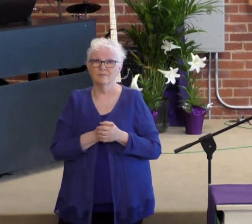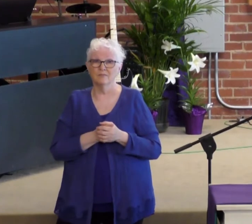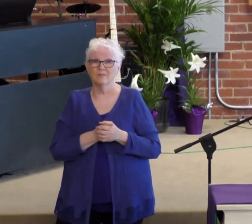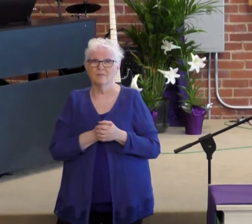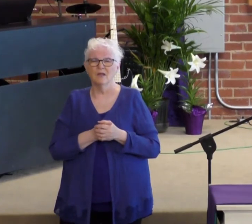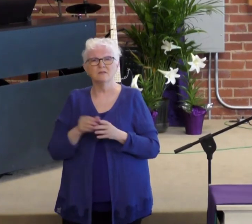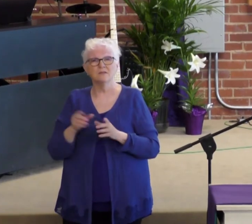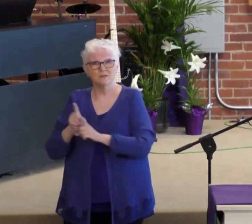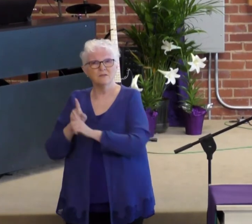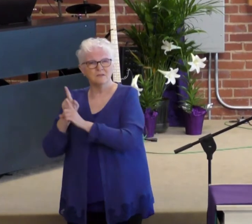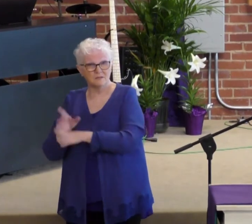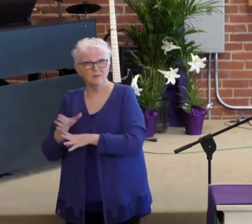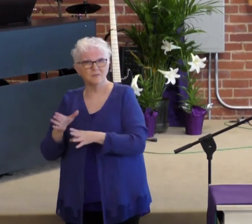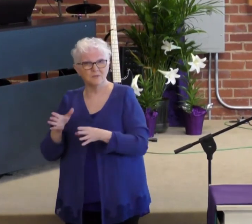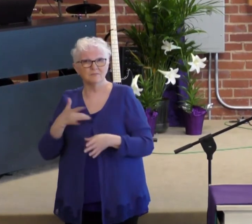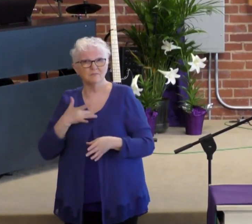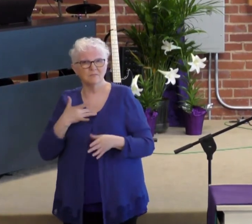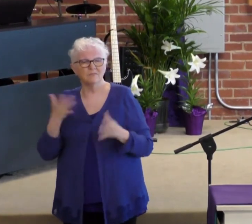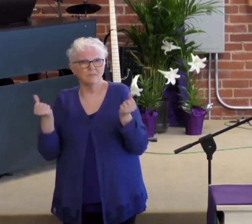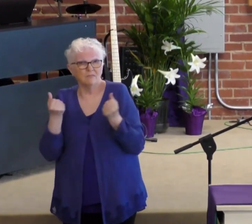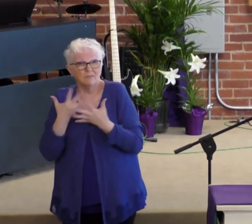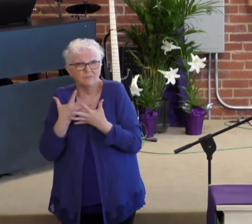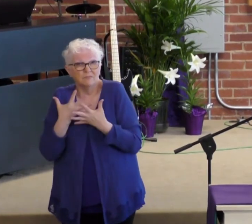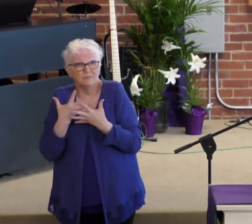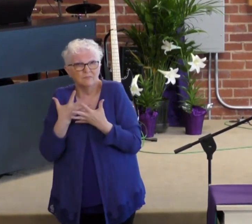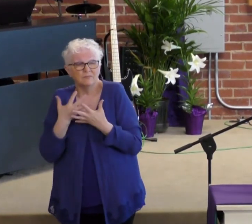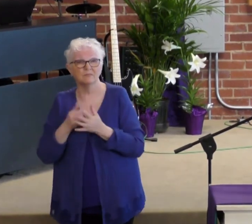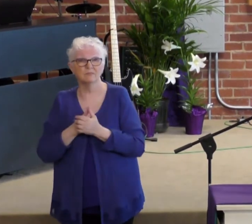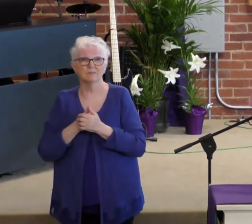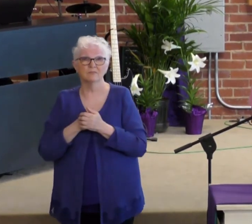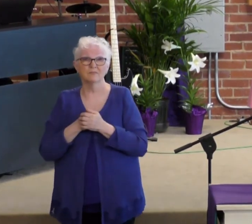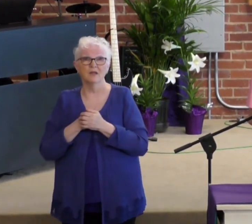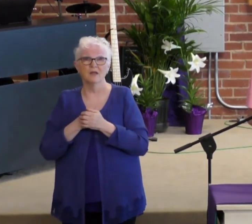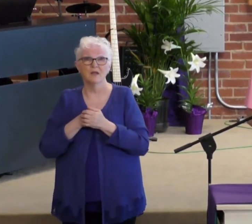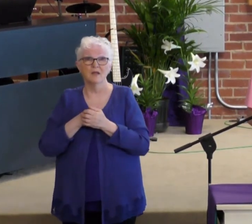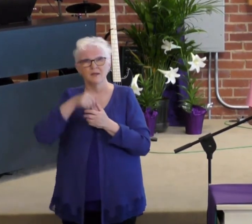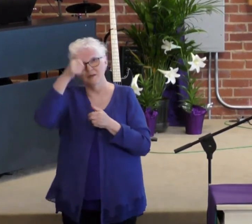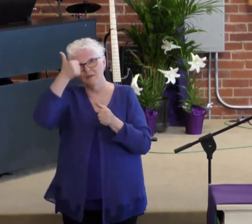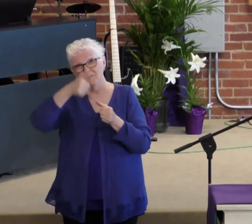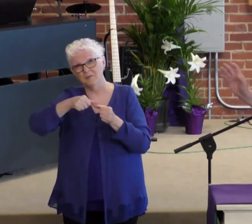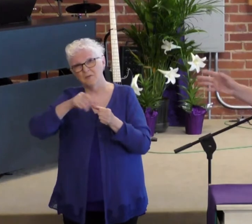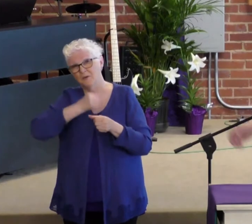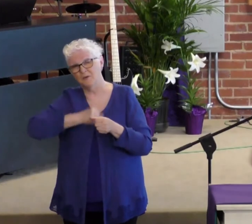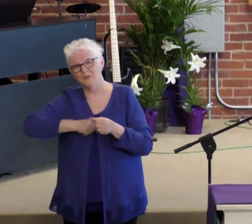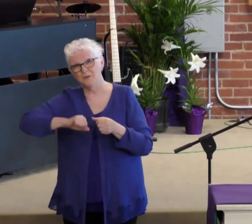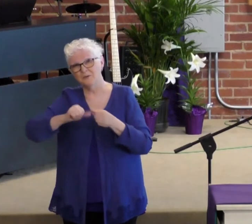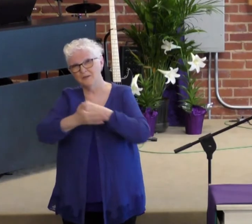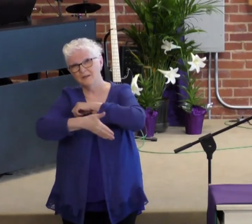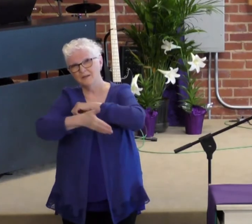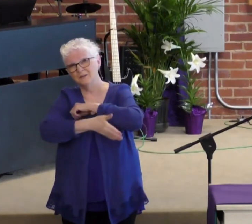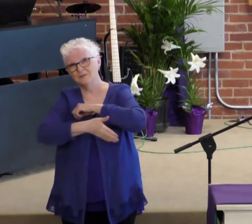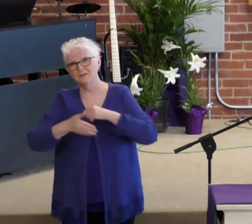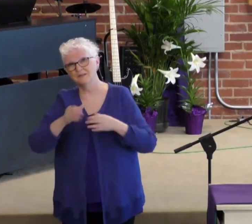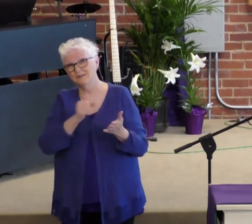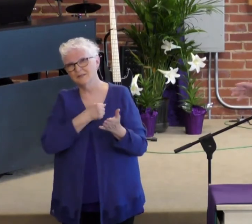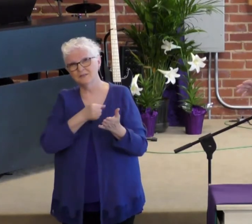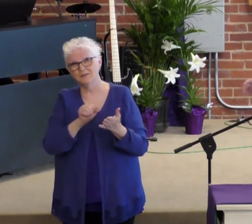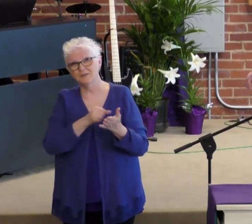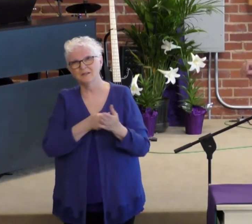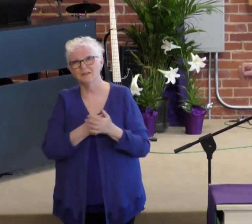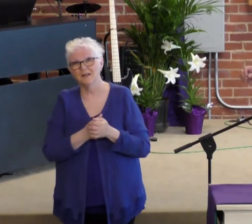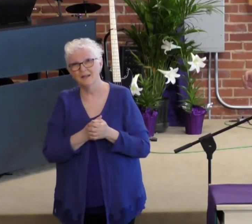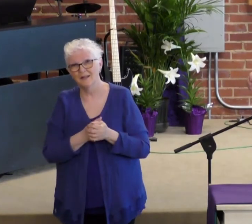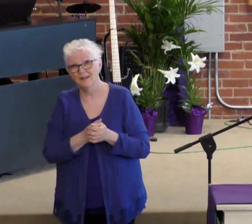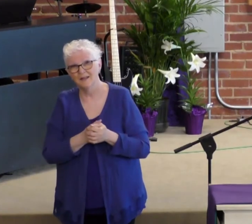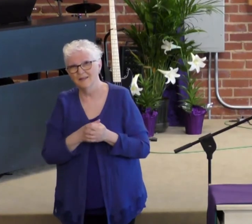were afraid, and they were behind locked doors. You remember that old country song, and it has nothing to do with my